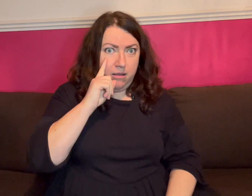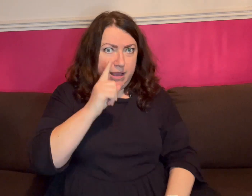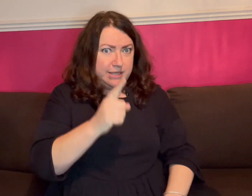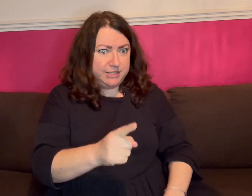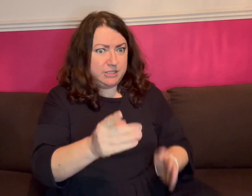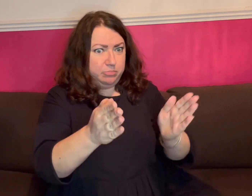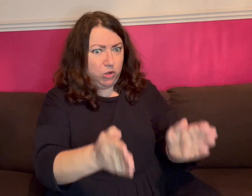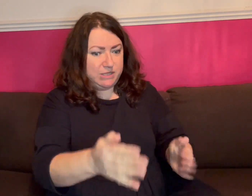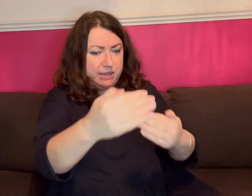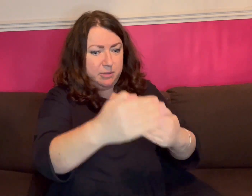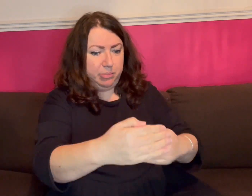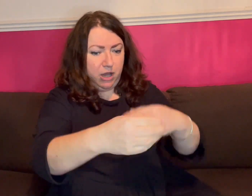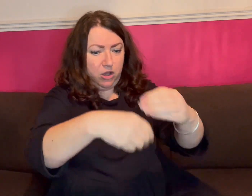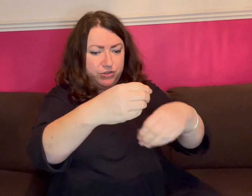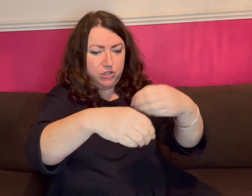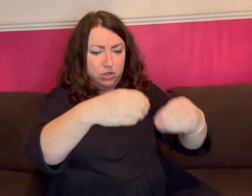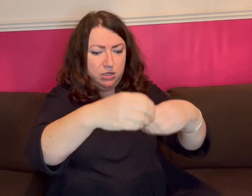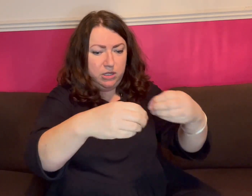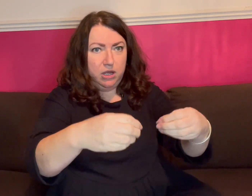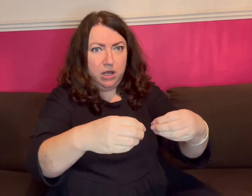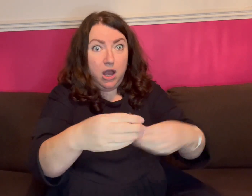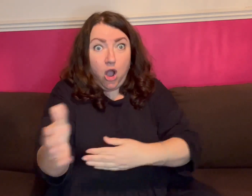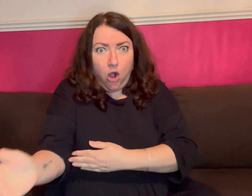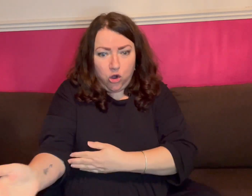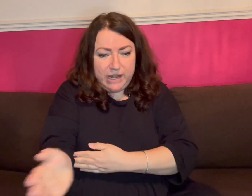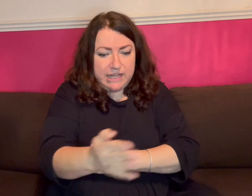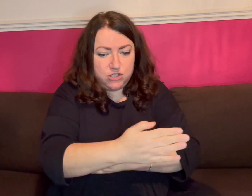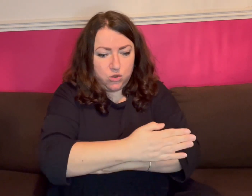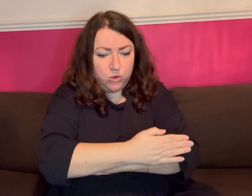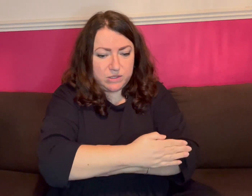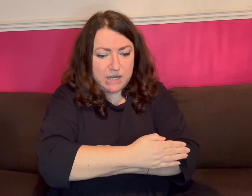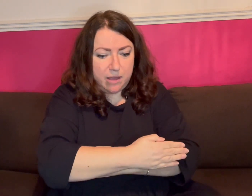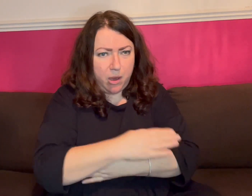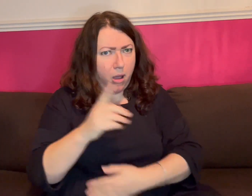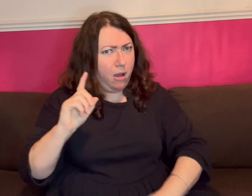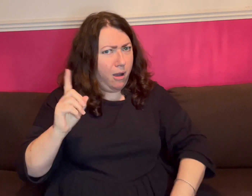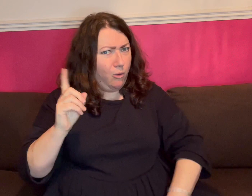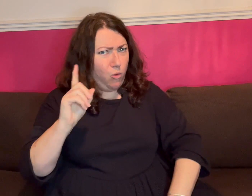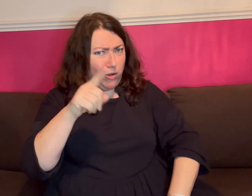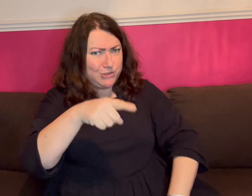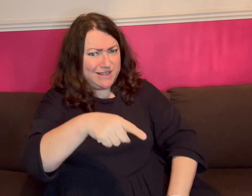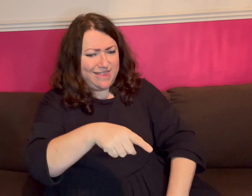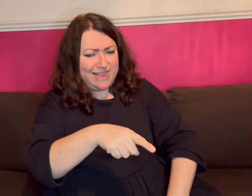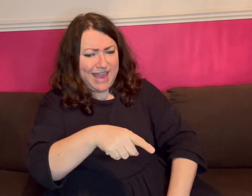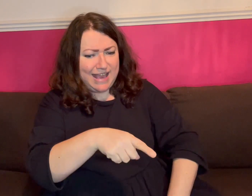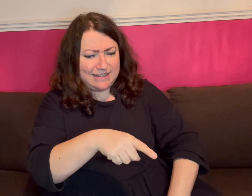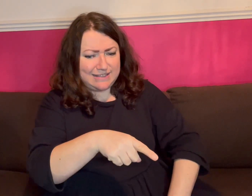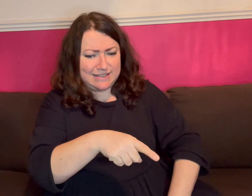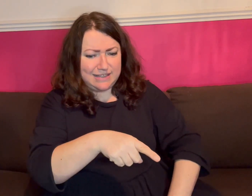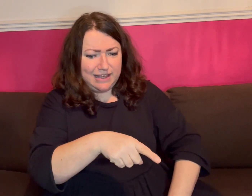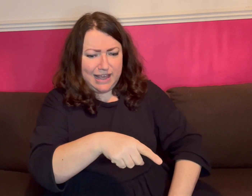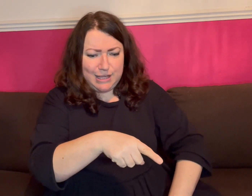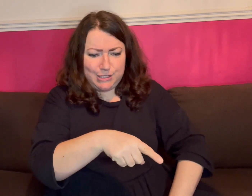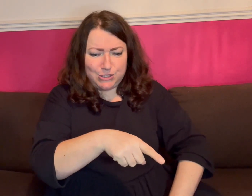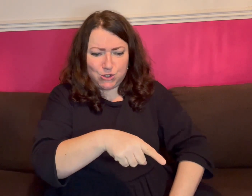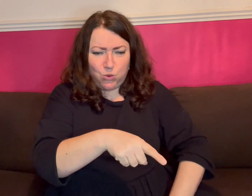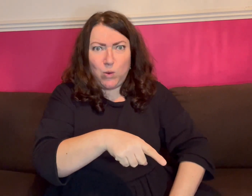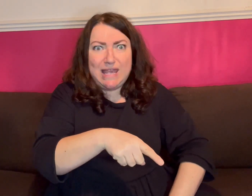He spotted the parcel on his doorstep. What's this? He squeaked